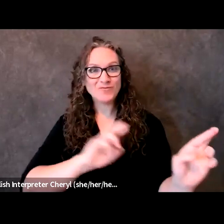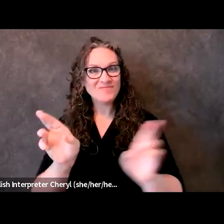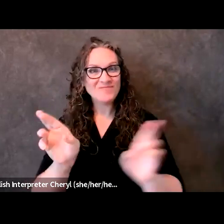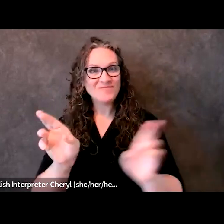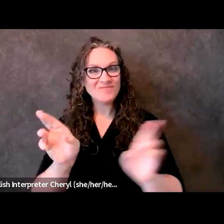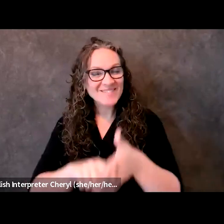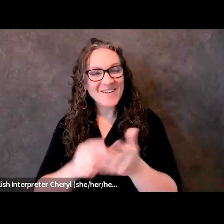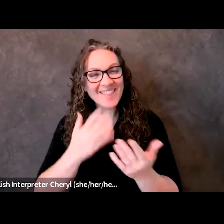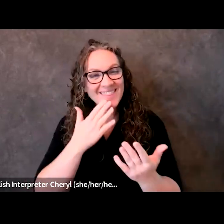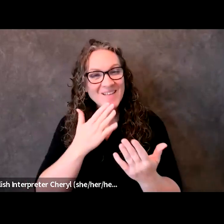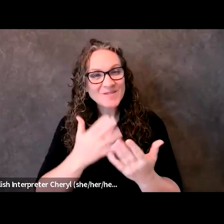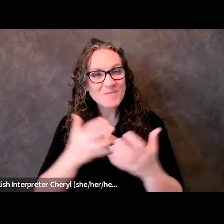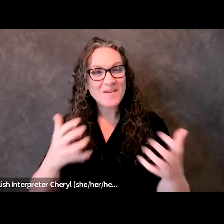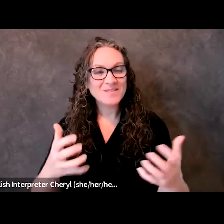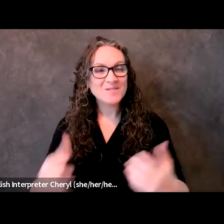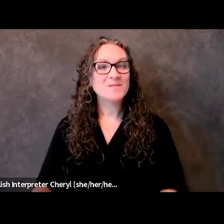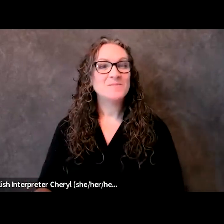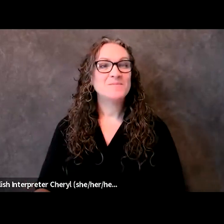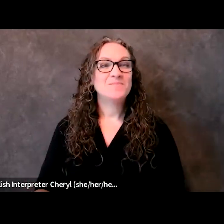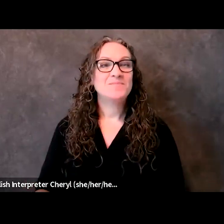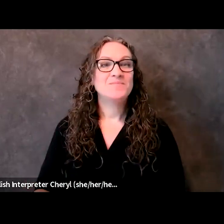much.